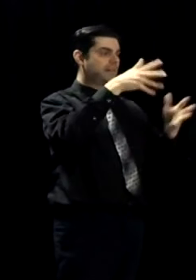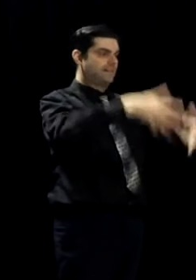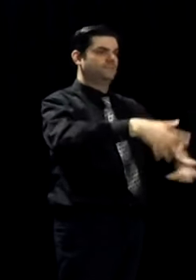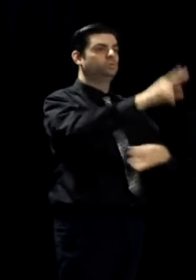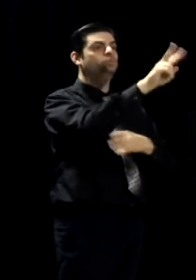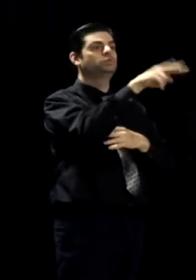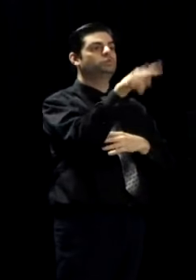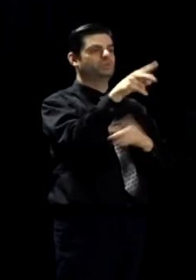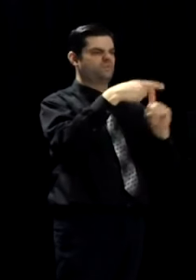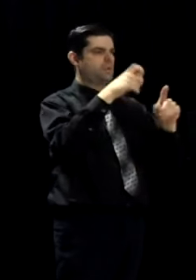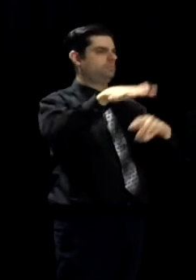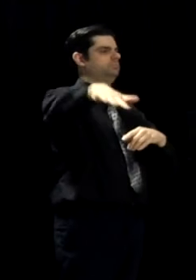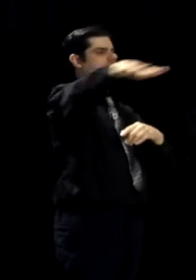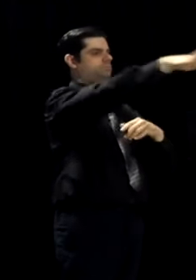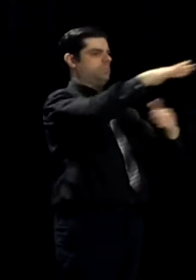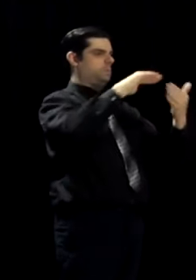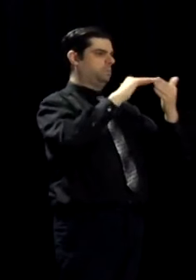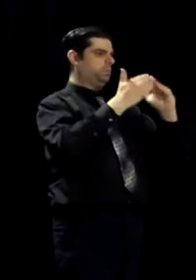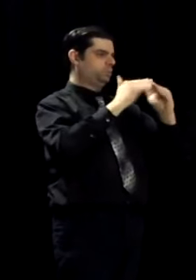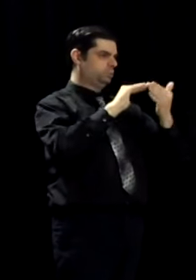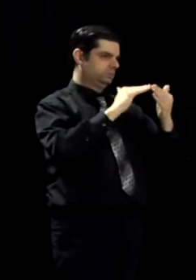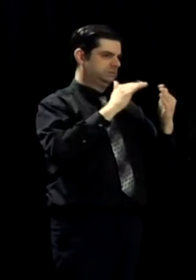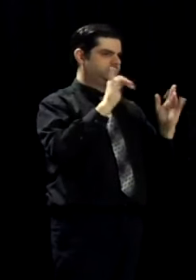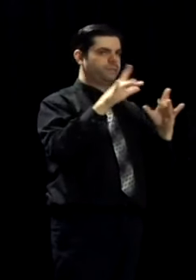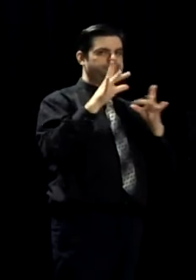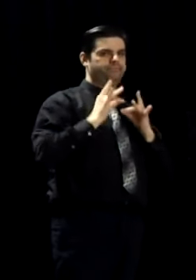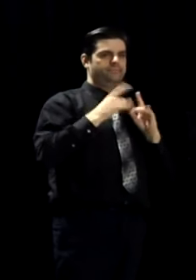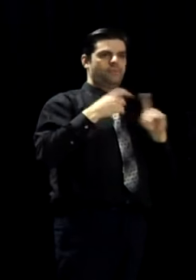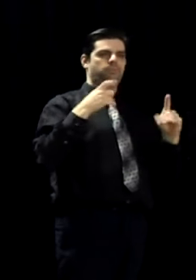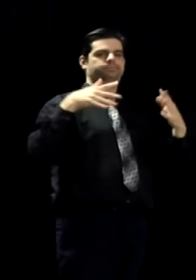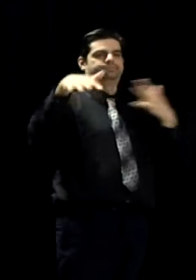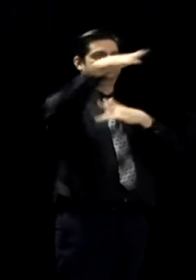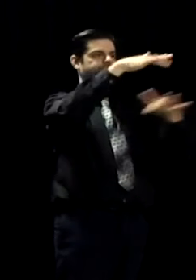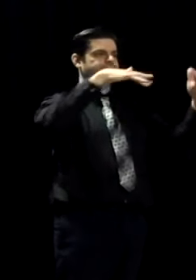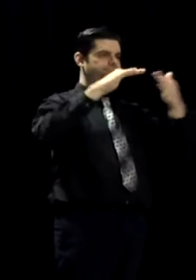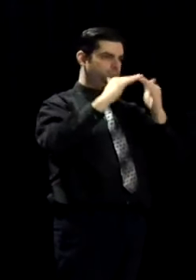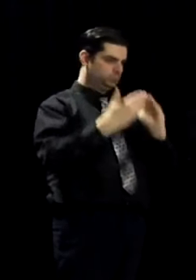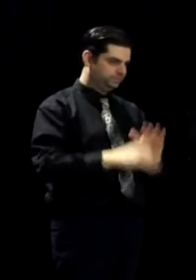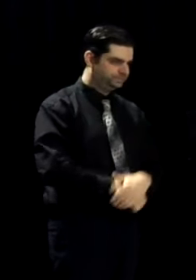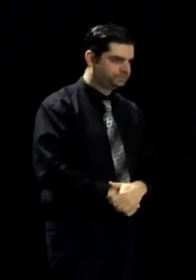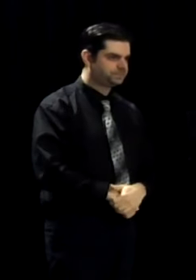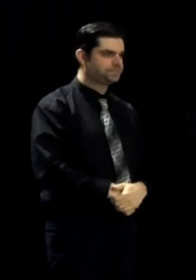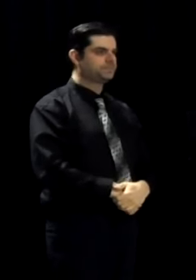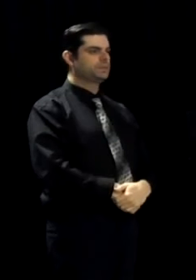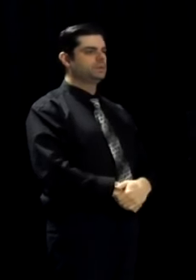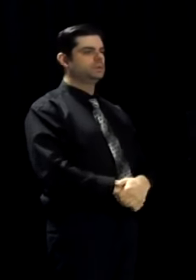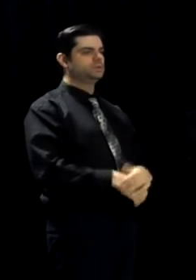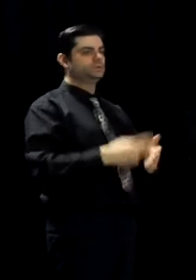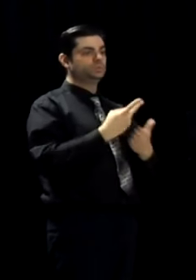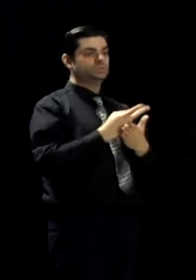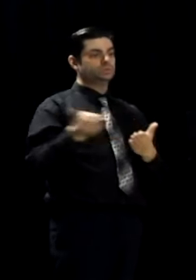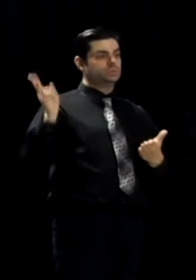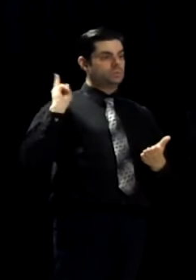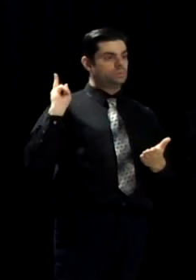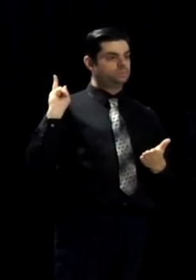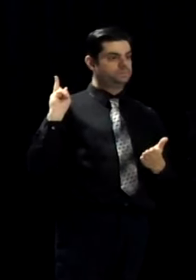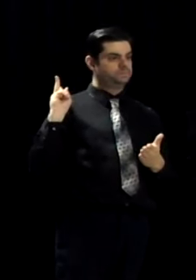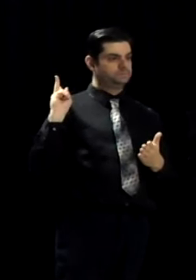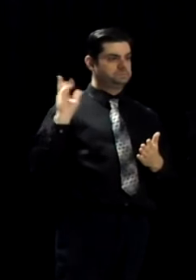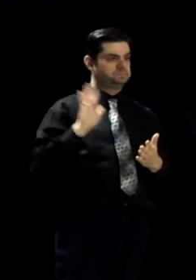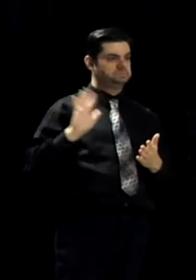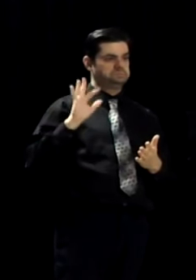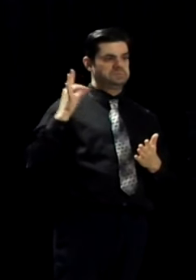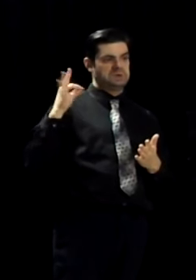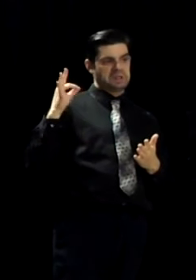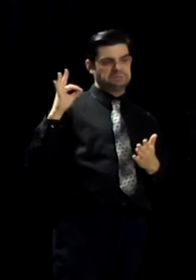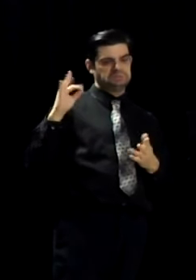a row where we went back really to last week's, 2 weeks ago was that kind of average around 19. Last week